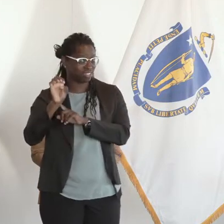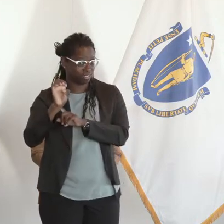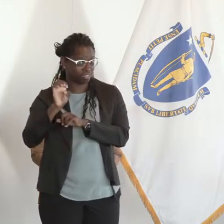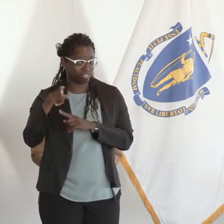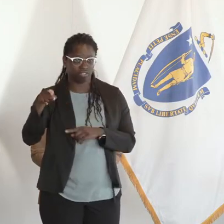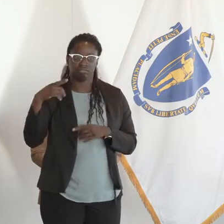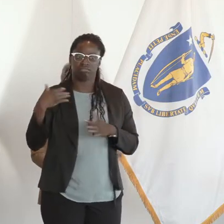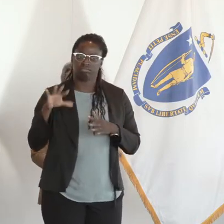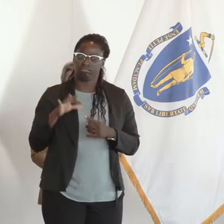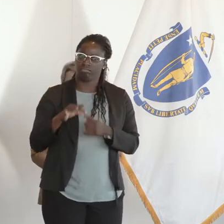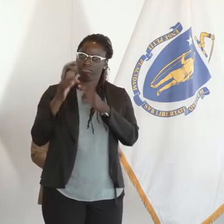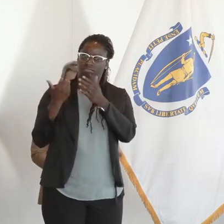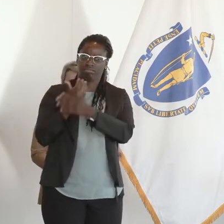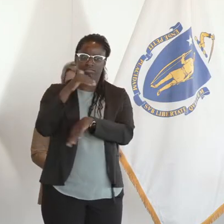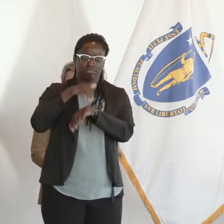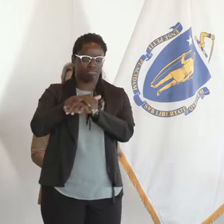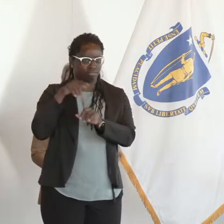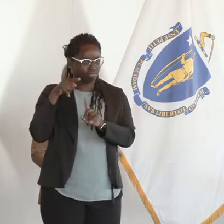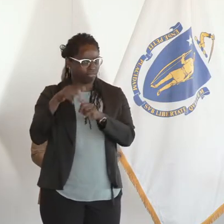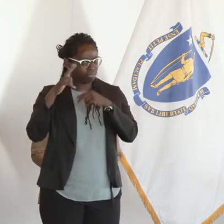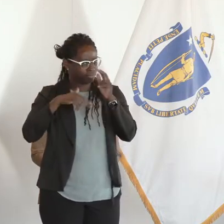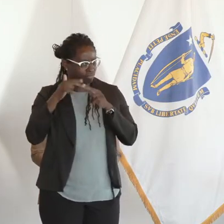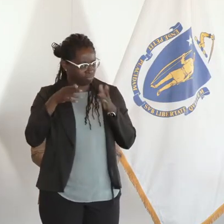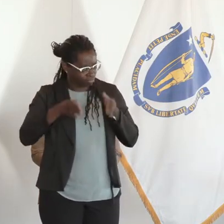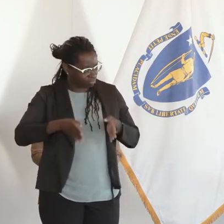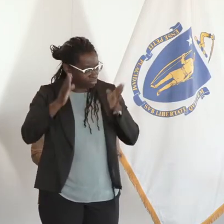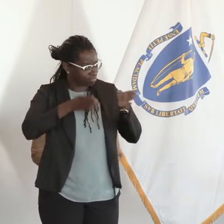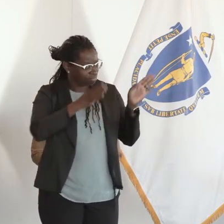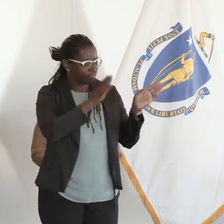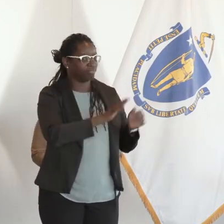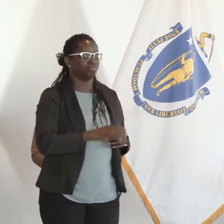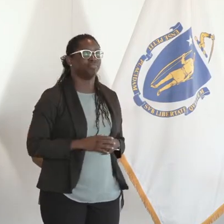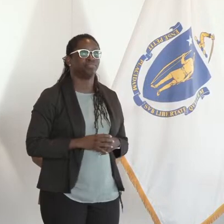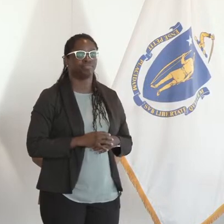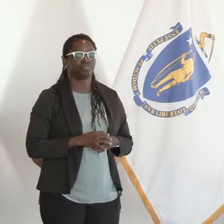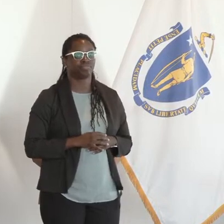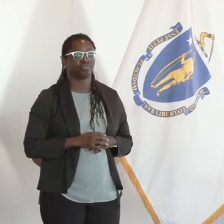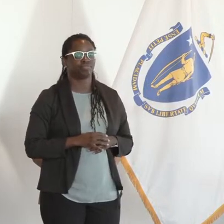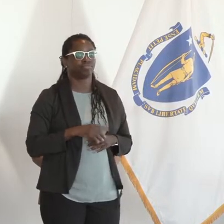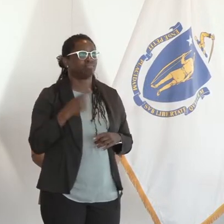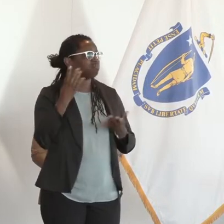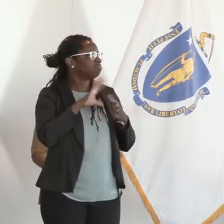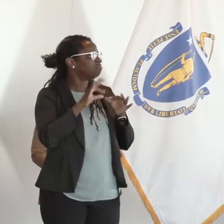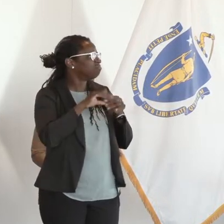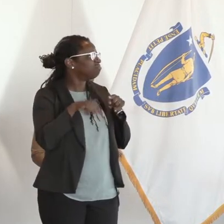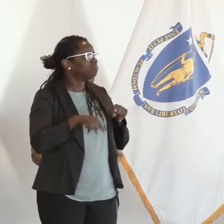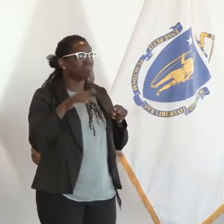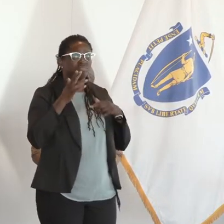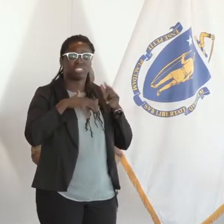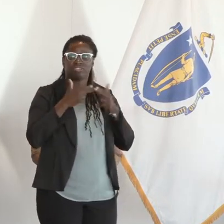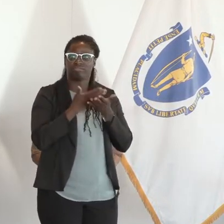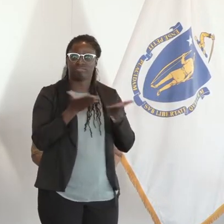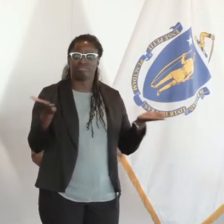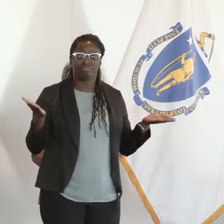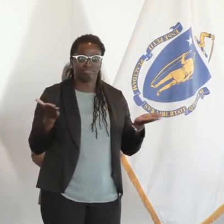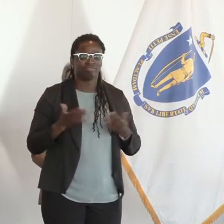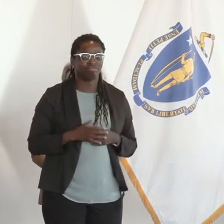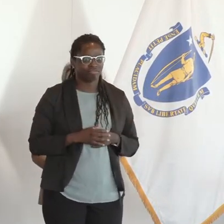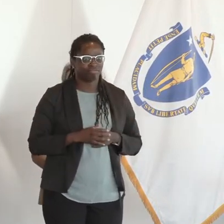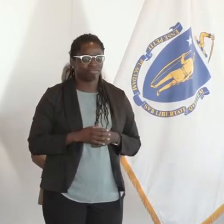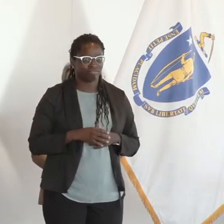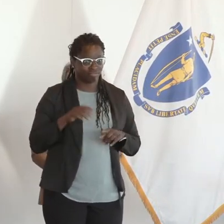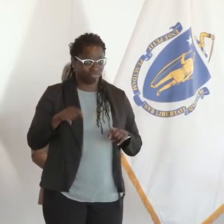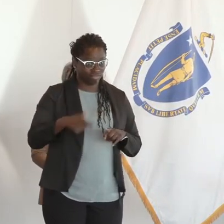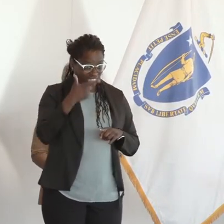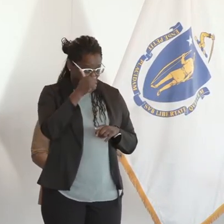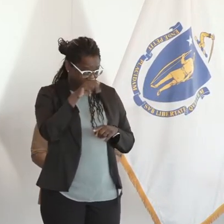and Northeast building. So let me tell you a little bit about the building. There is no gas line connected